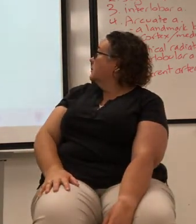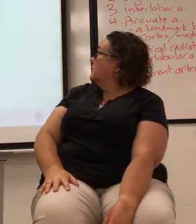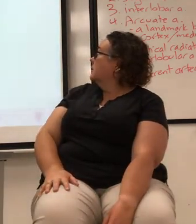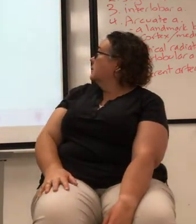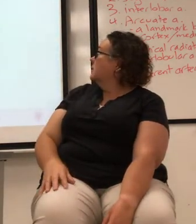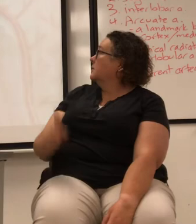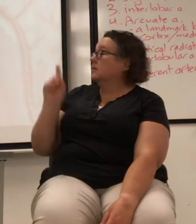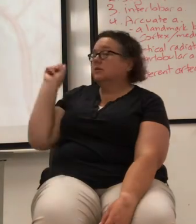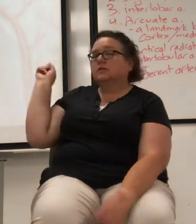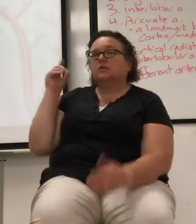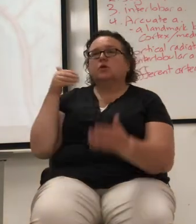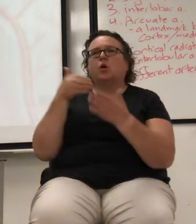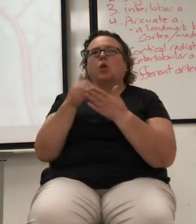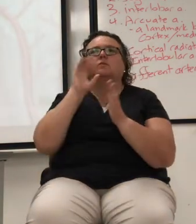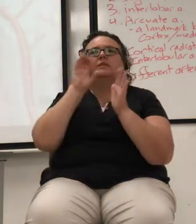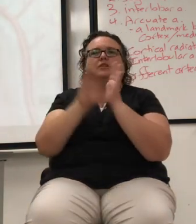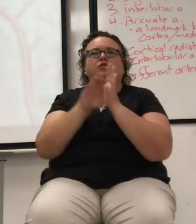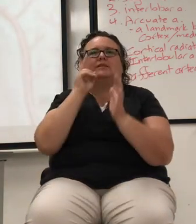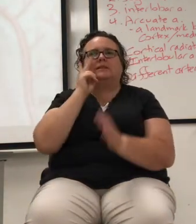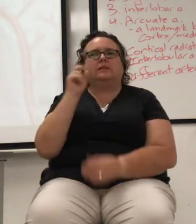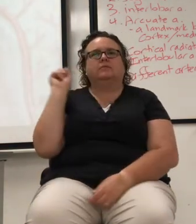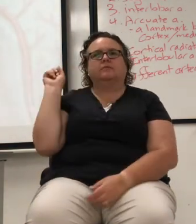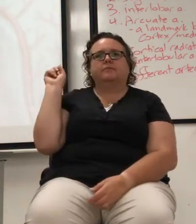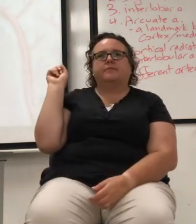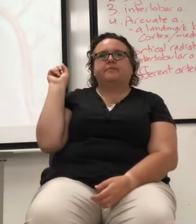Here's a closer up picture.